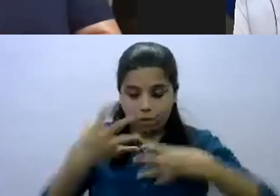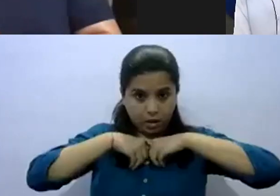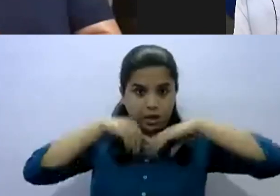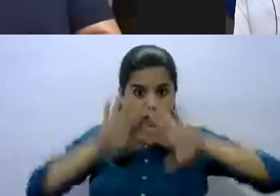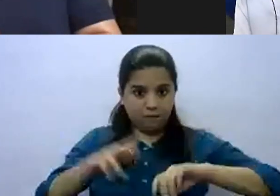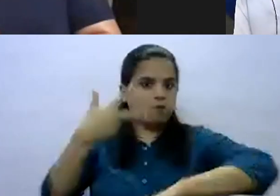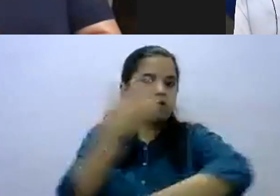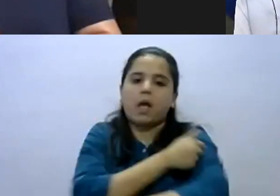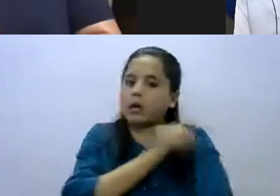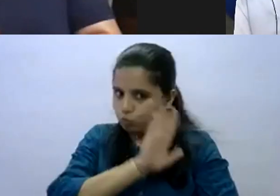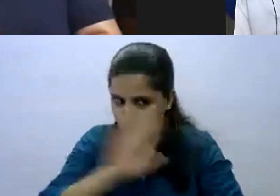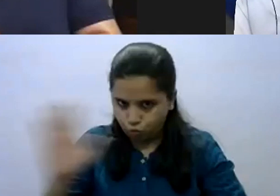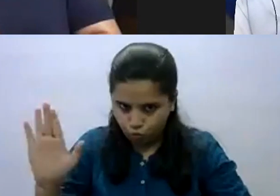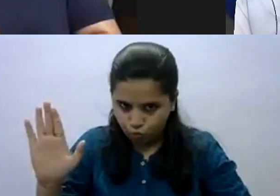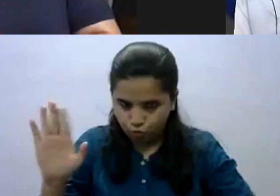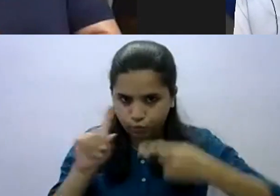can't take the vaccine.